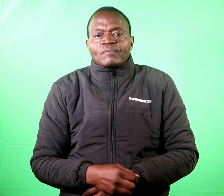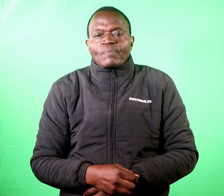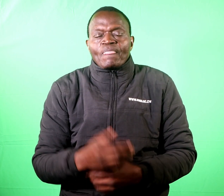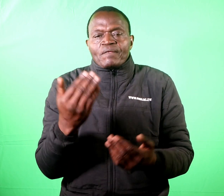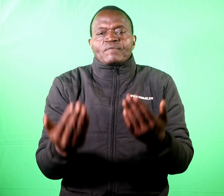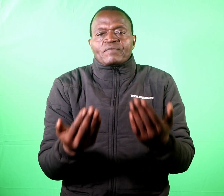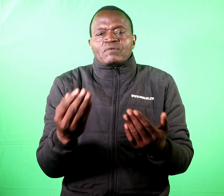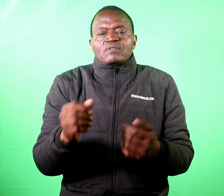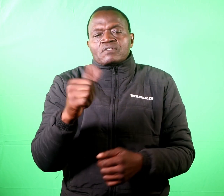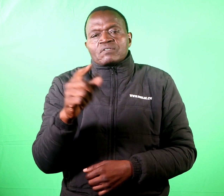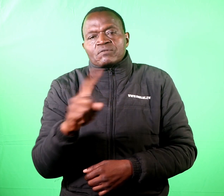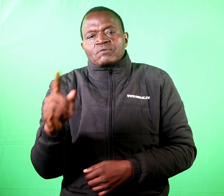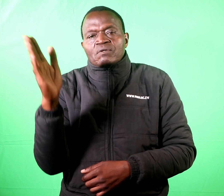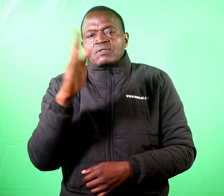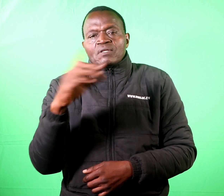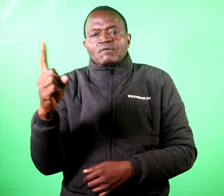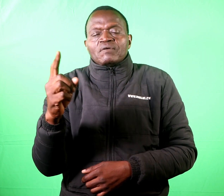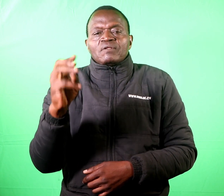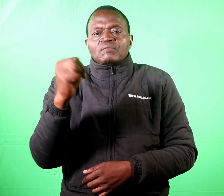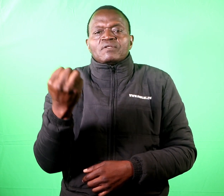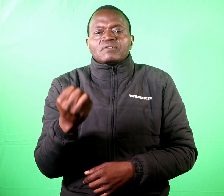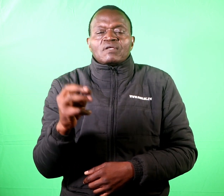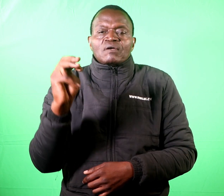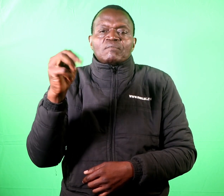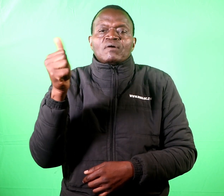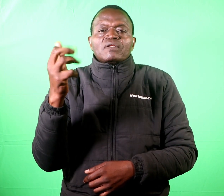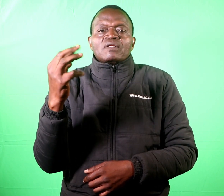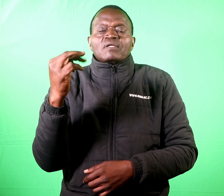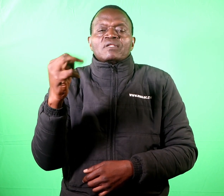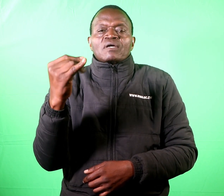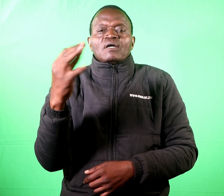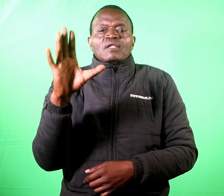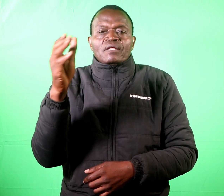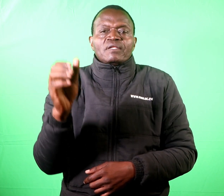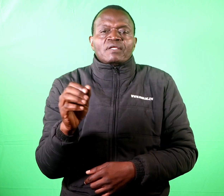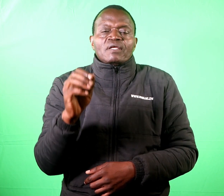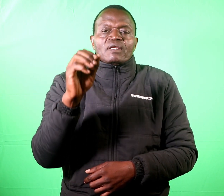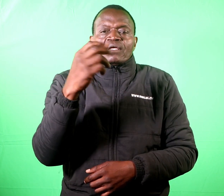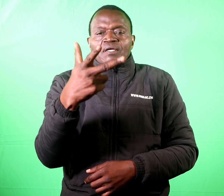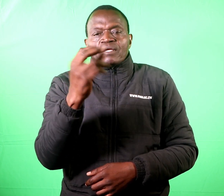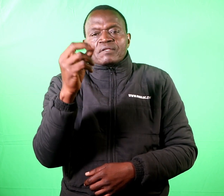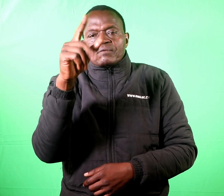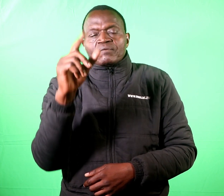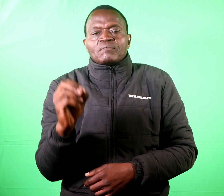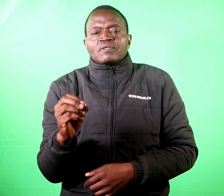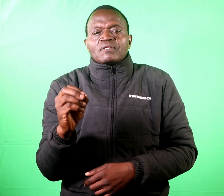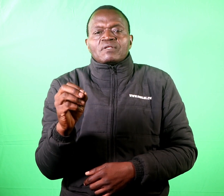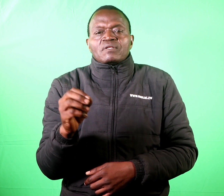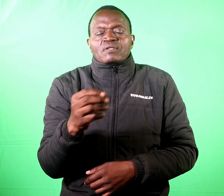Children 6 to 11 months, Manicaland, 80%, 12 to 59